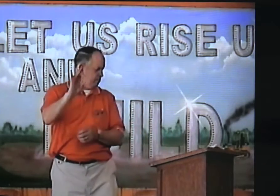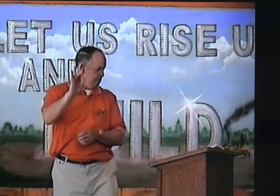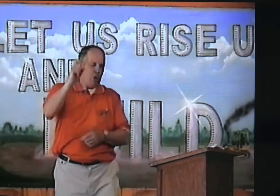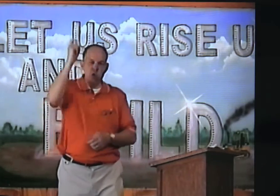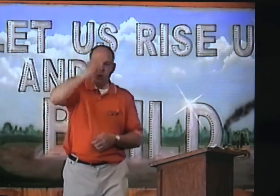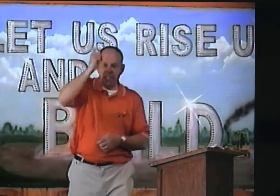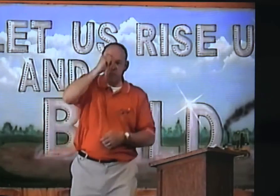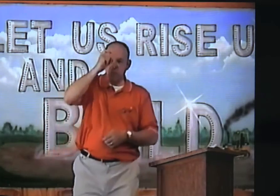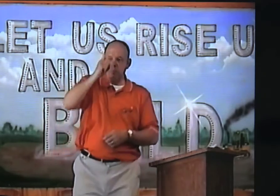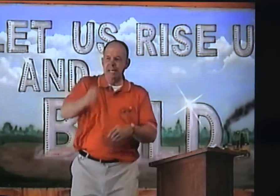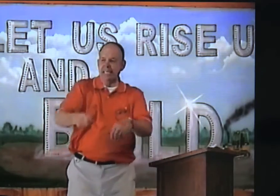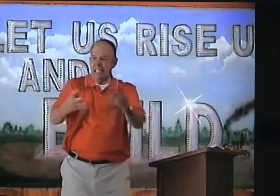Number 8.